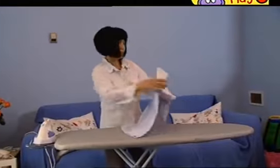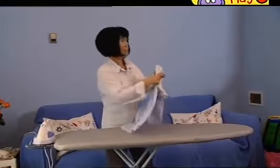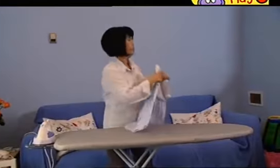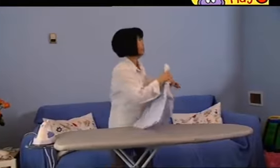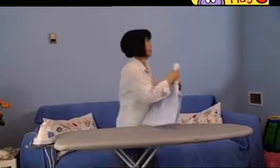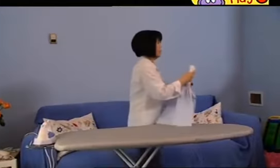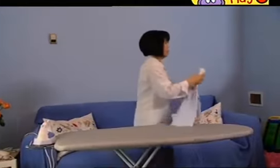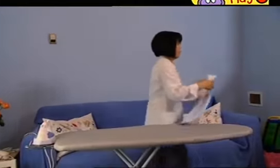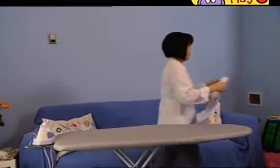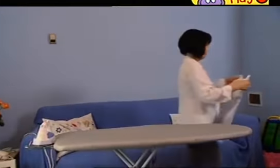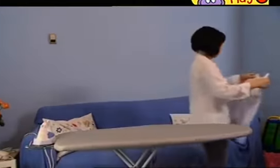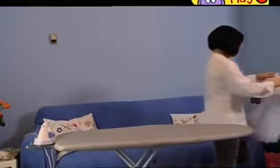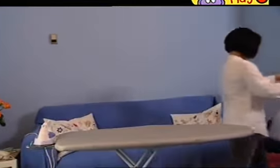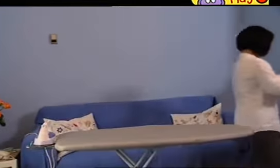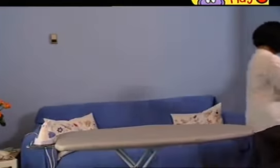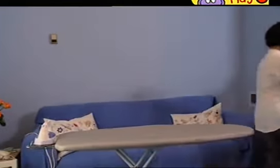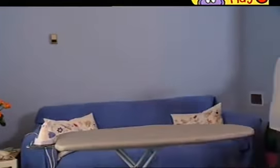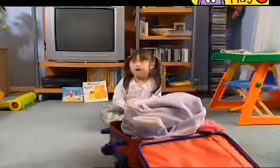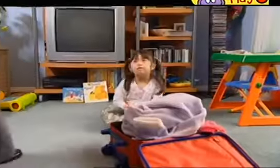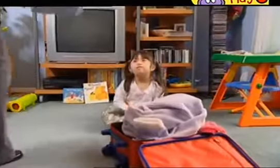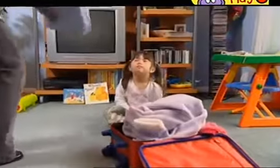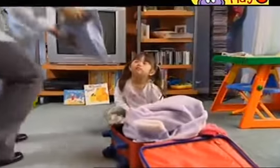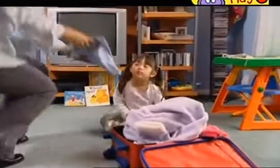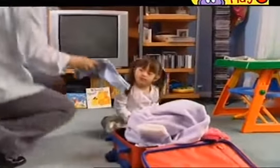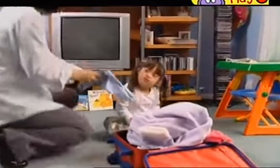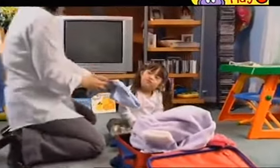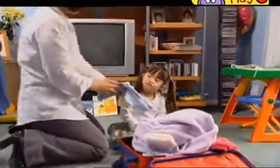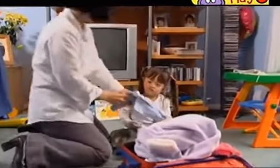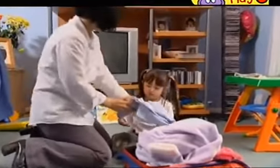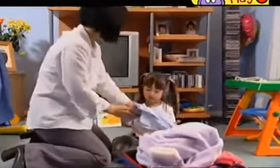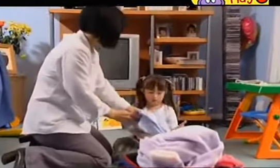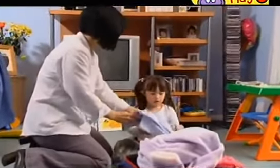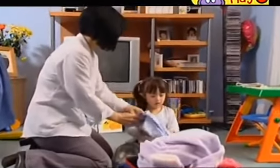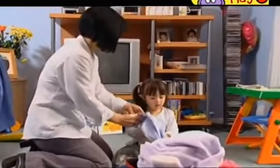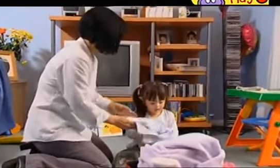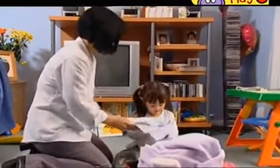Time to pack it in the suitcase. In it goes, Livy May. In the